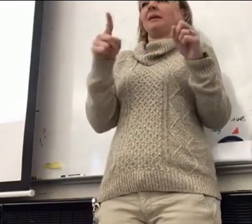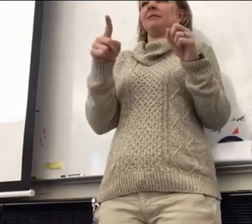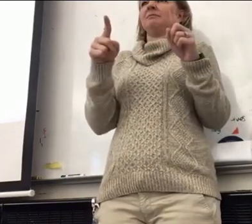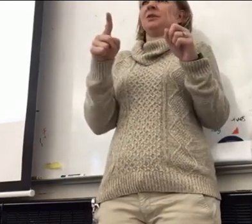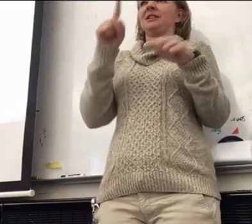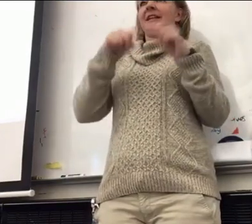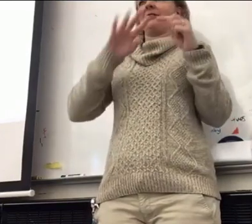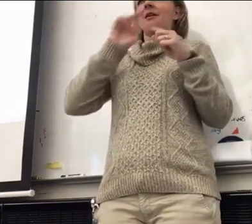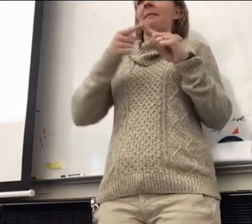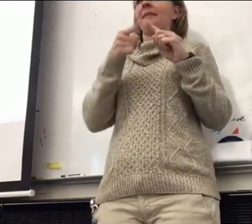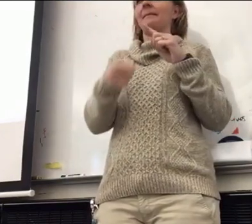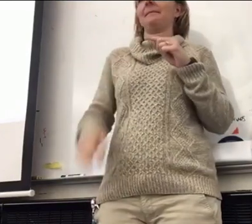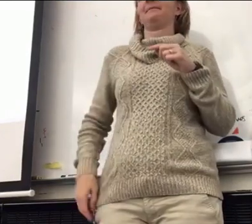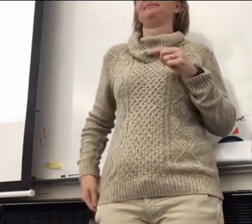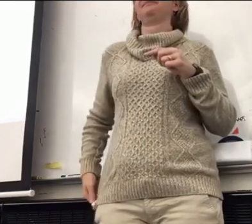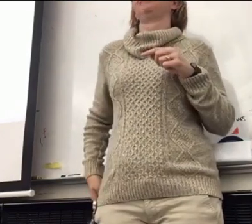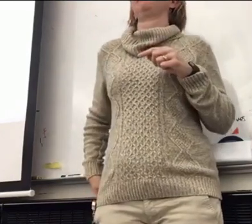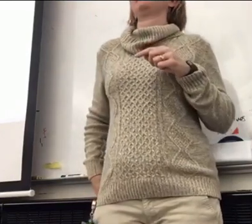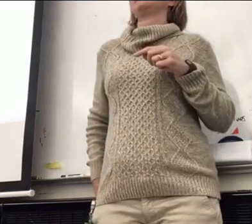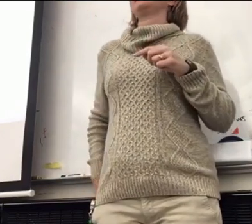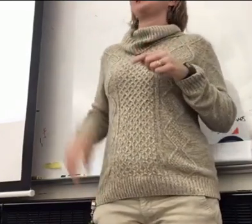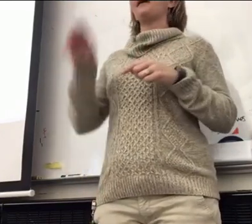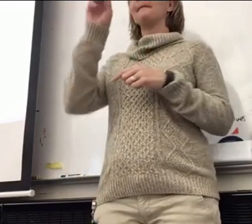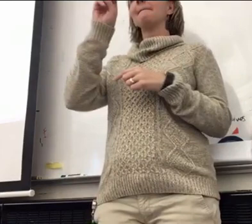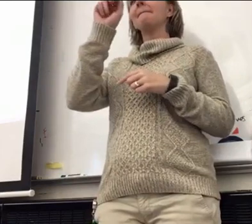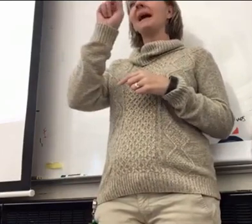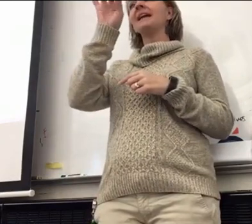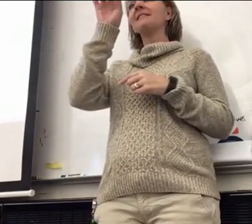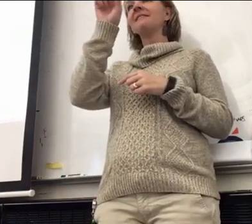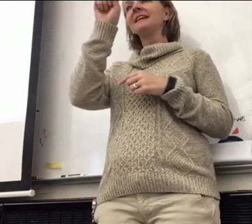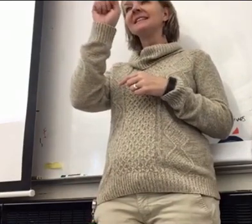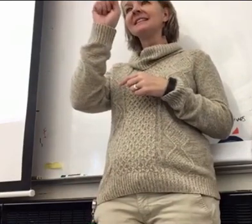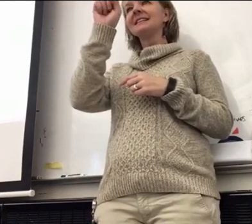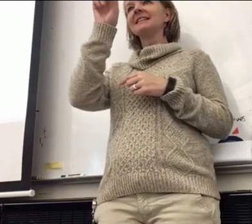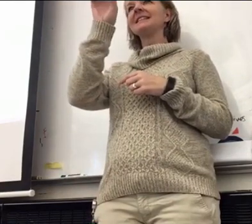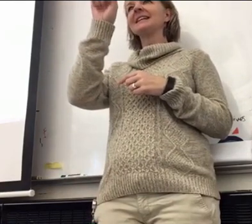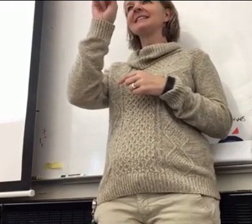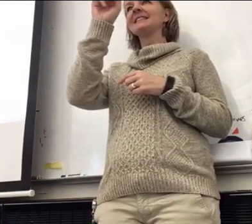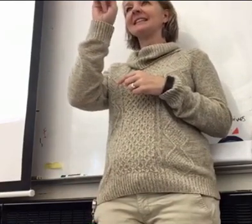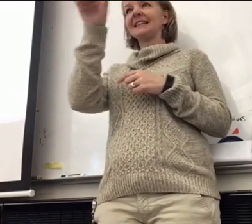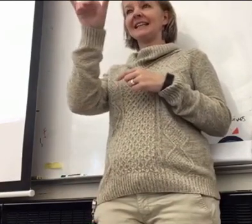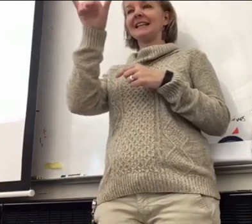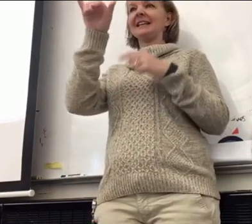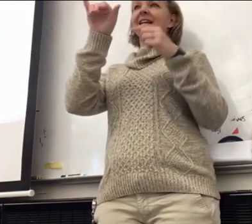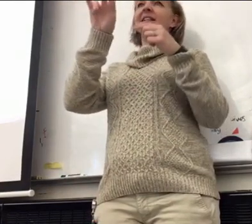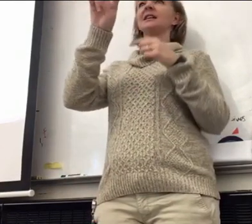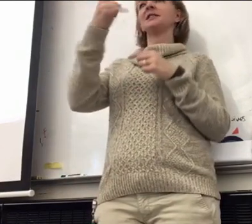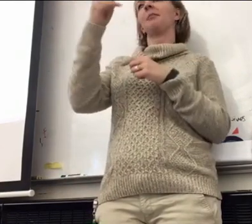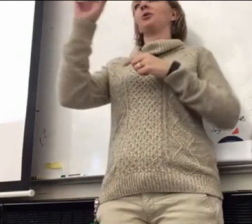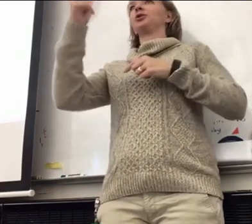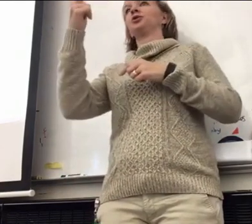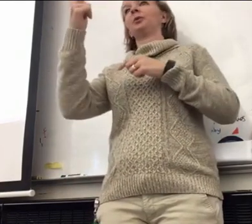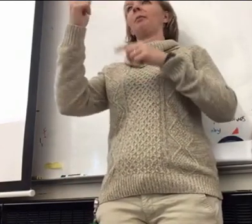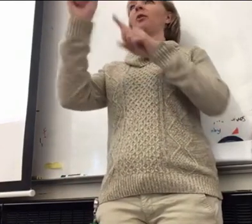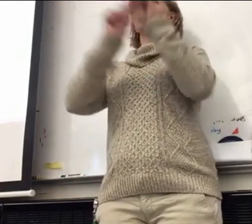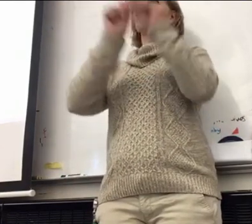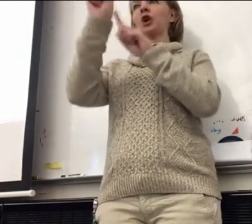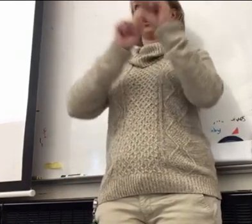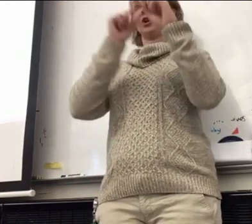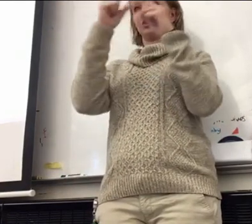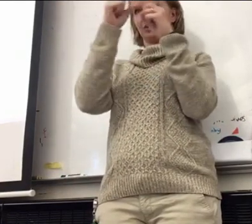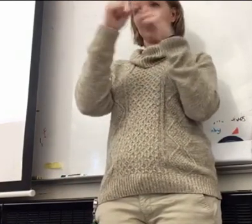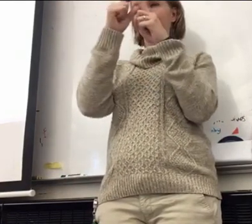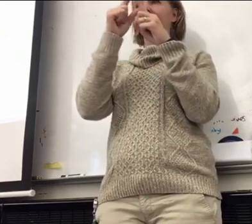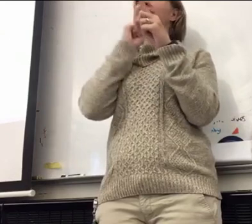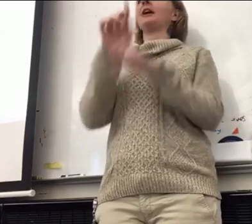to them. Now, Manifest Destiny is a double/triple star term. It is extremely important, and we're